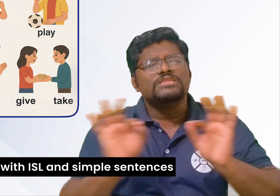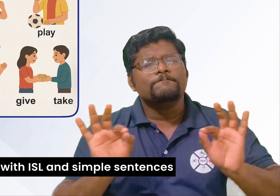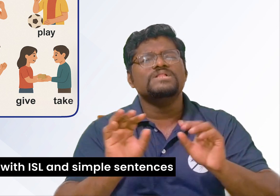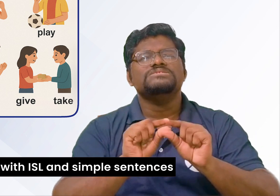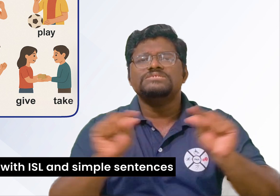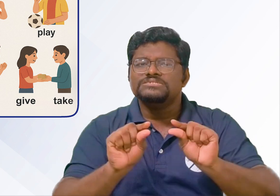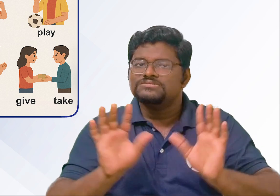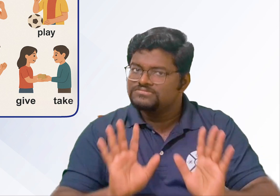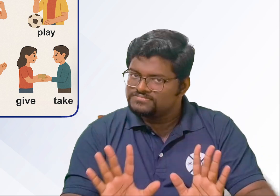sentences.